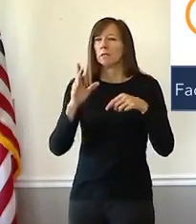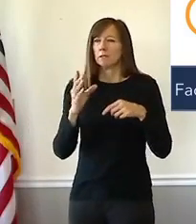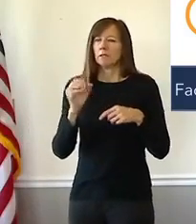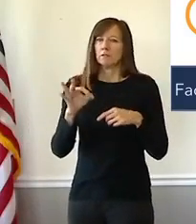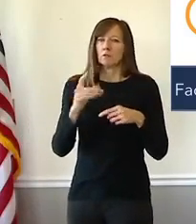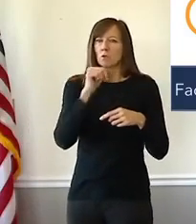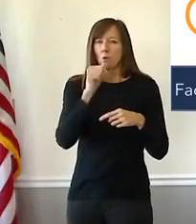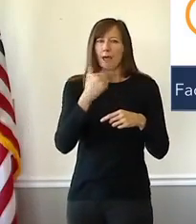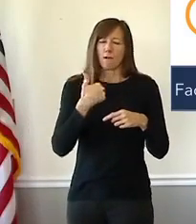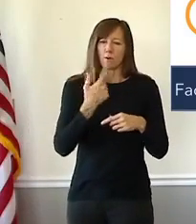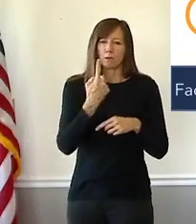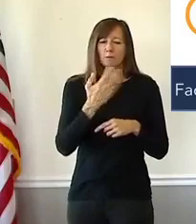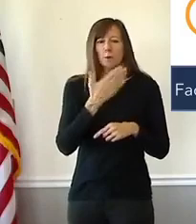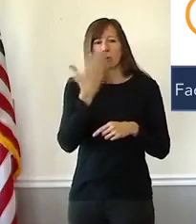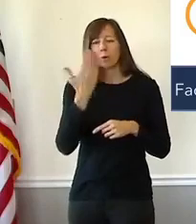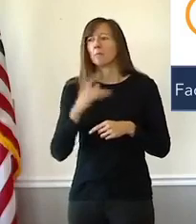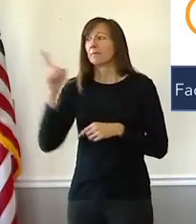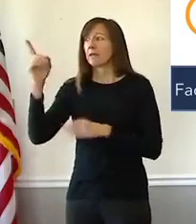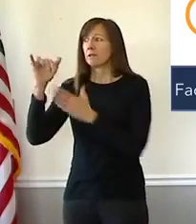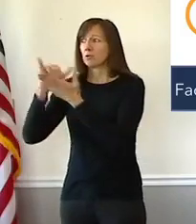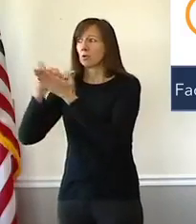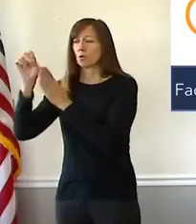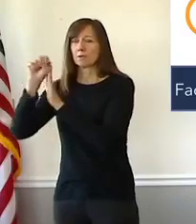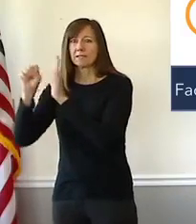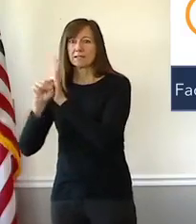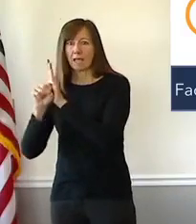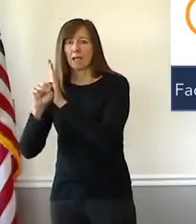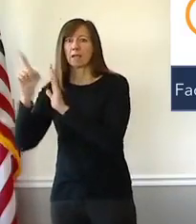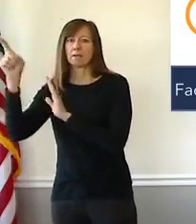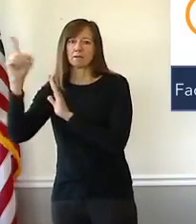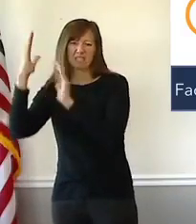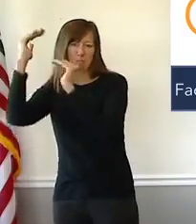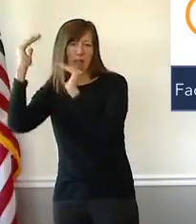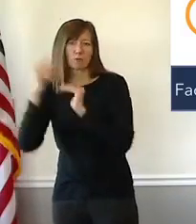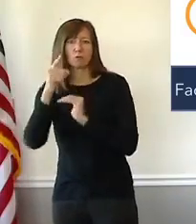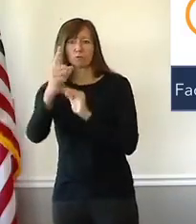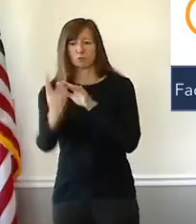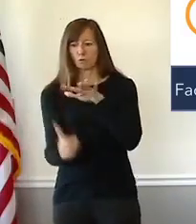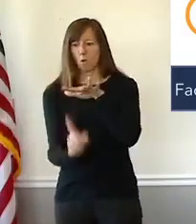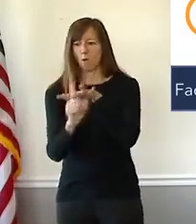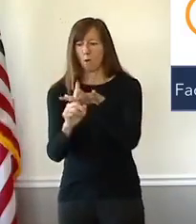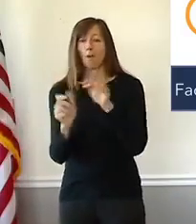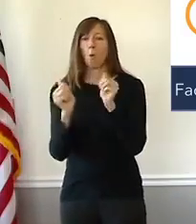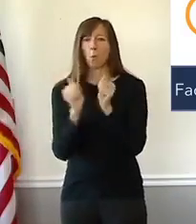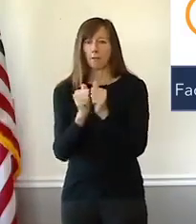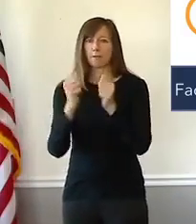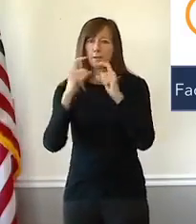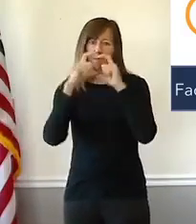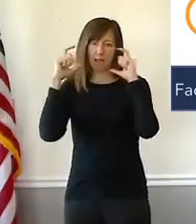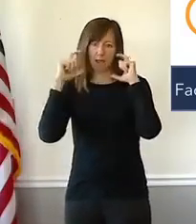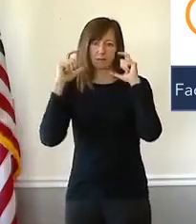Elections expects that you will wear a mask if you vote in person. And then, as I said, there's steps being taken to make sure that